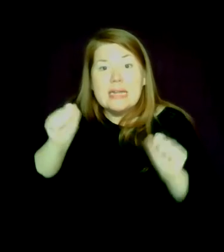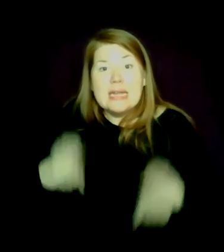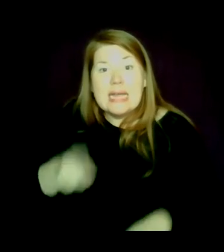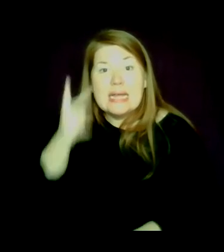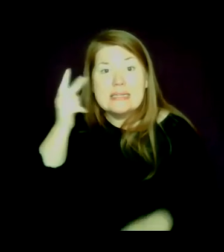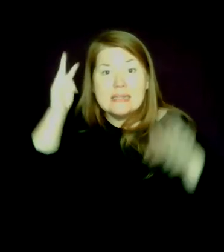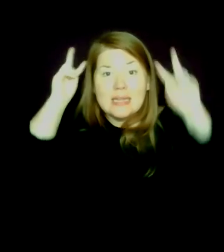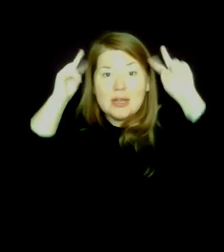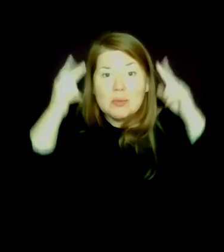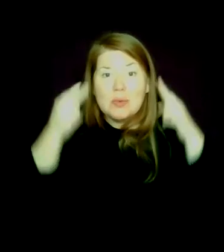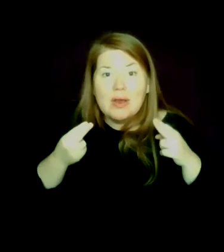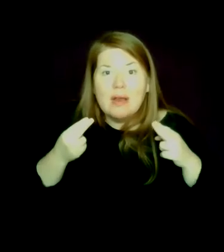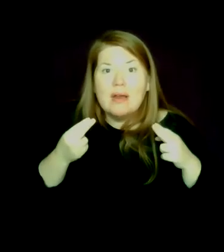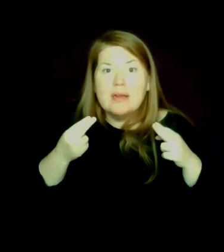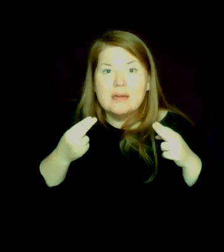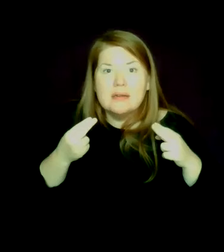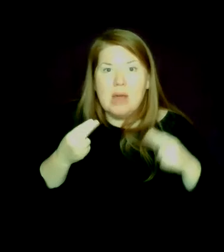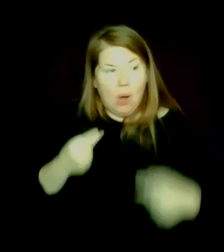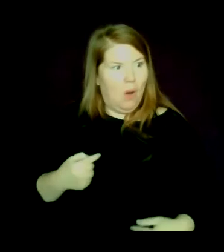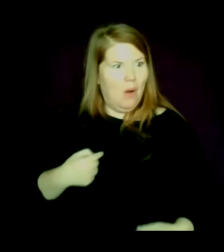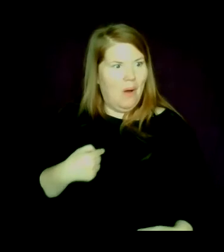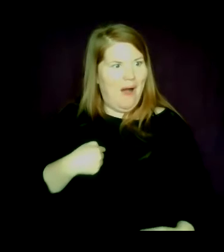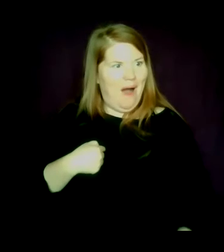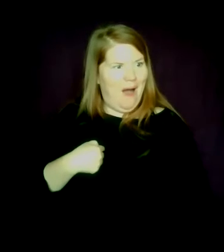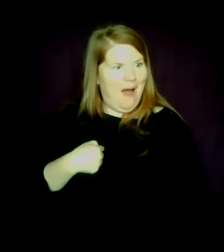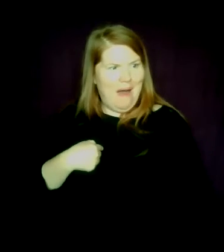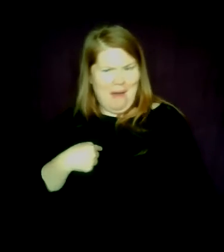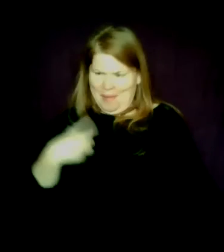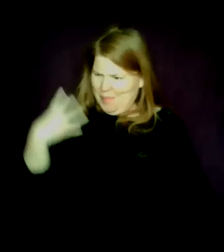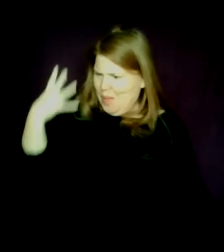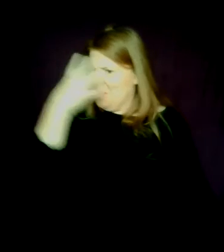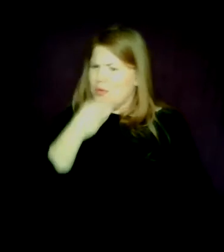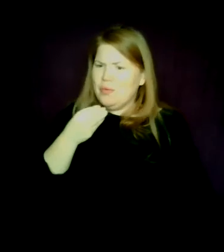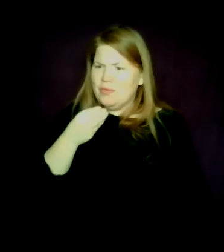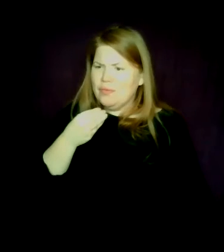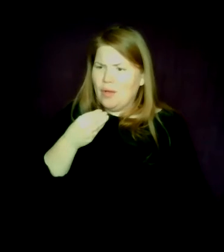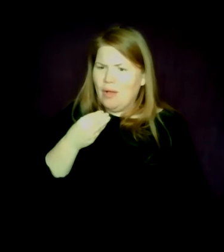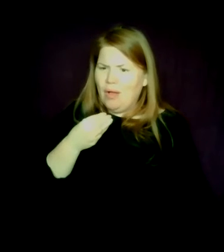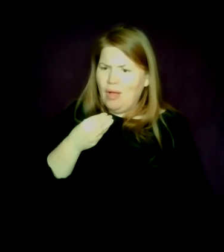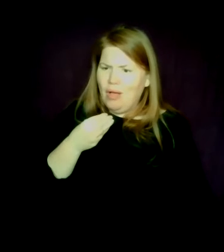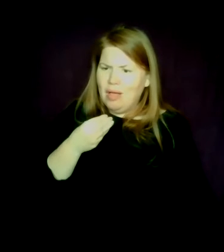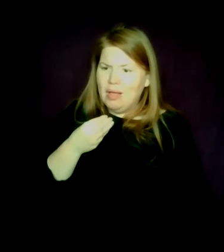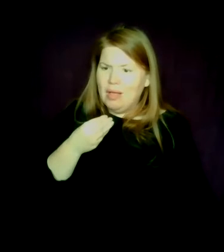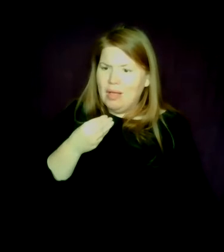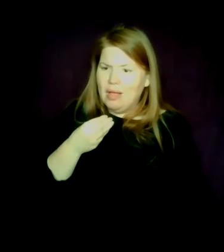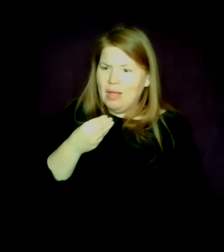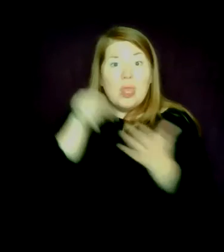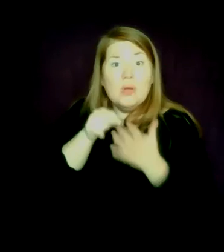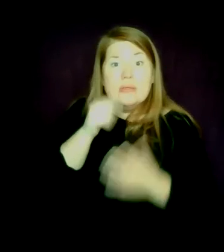I look like a movie star, she cries. I hand her a mirror to show her how she can spin her in her chair and see